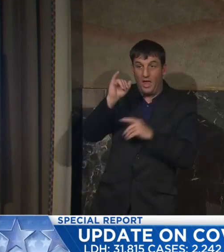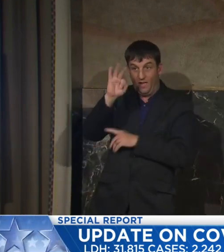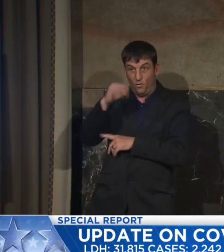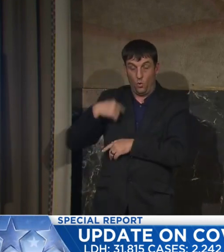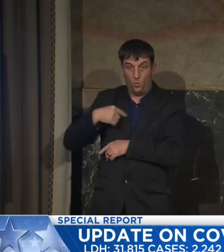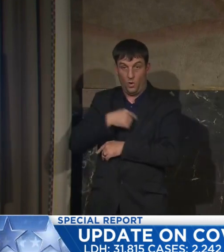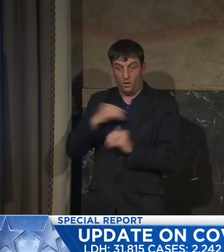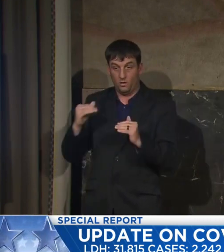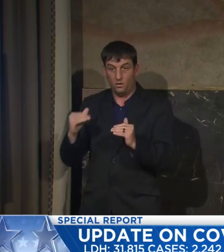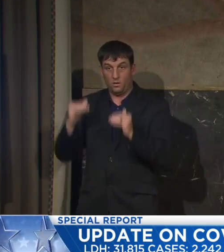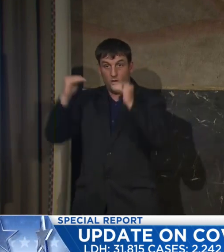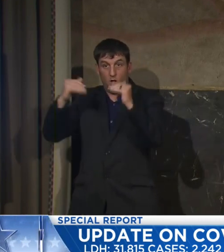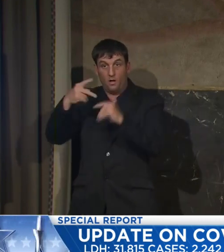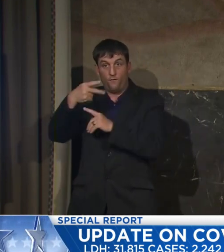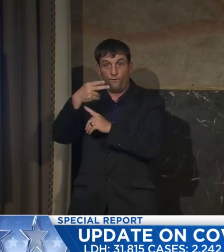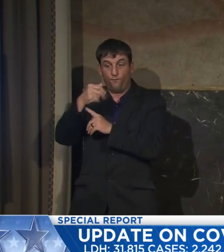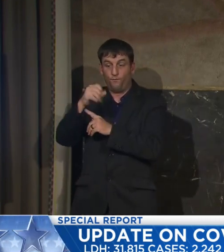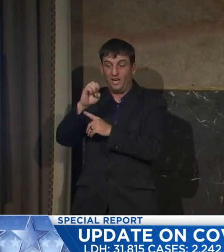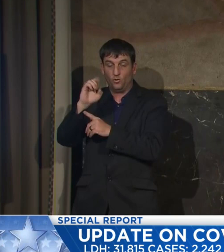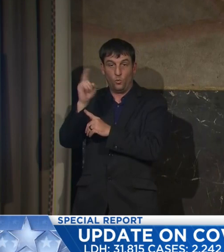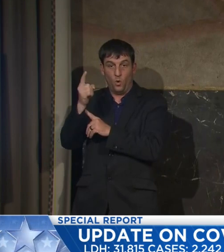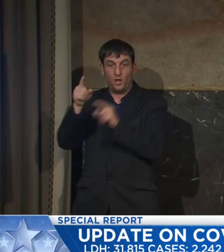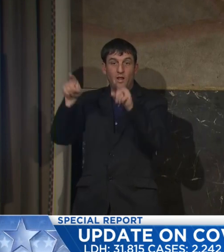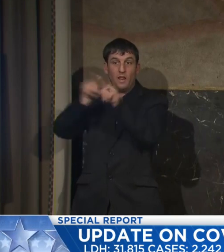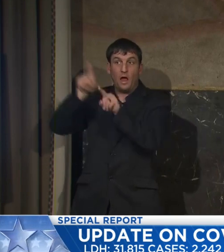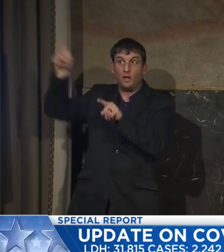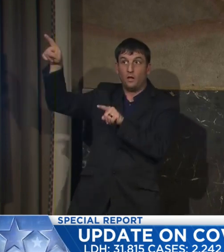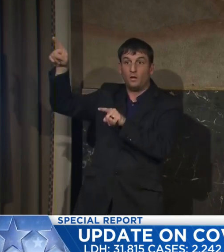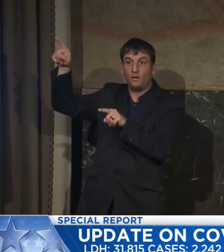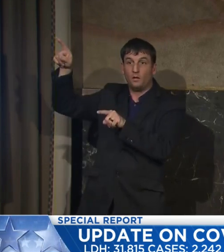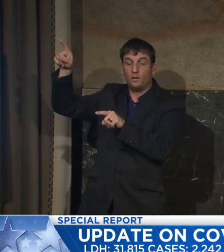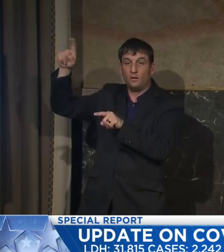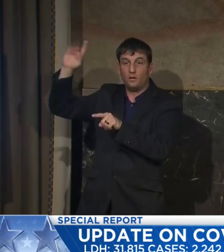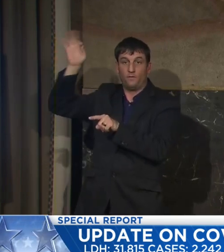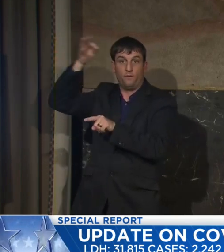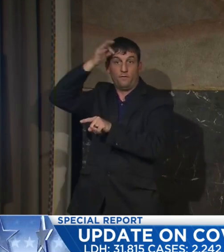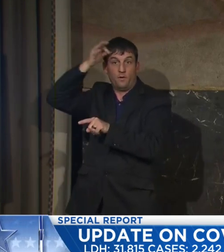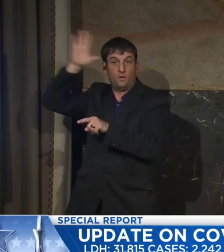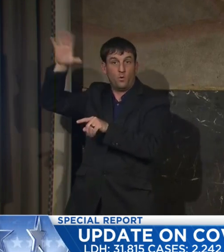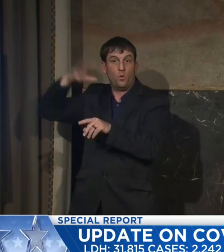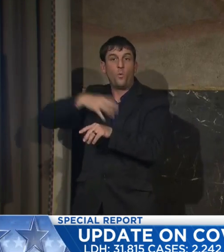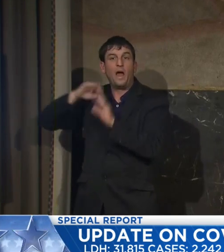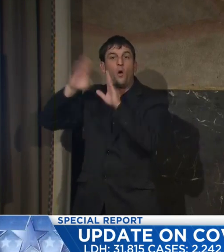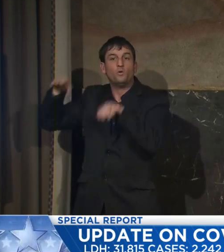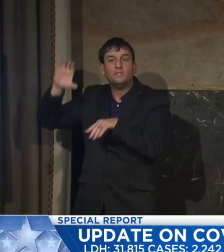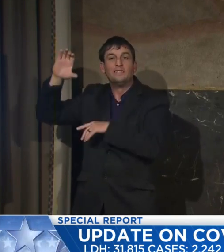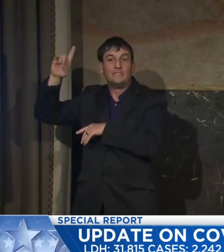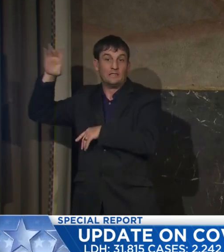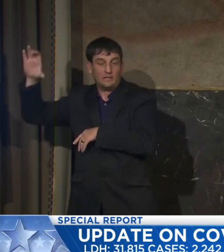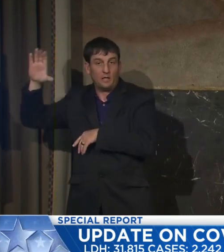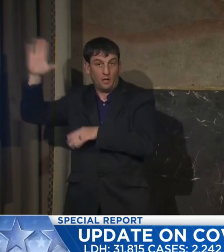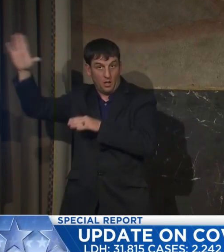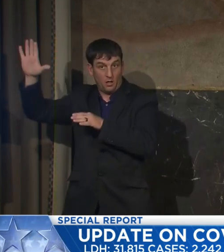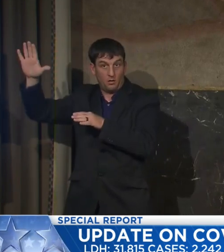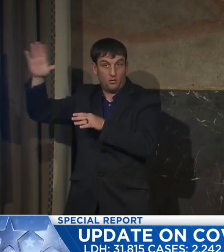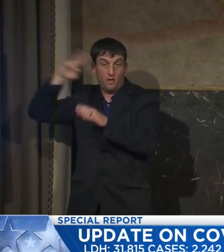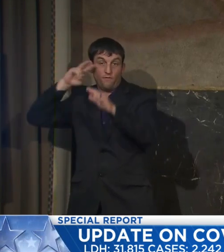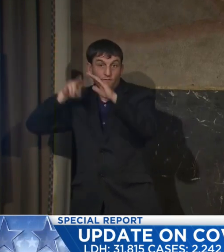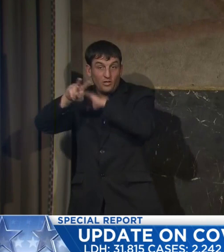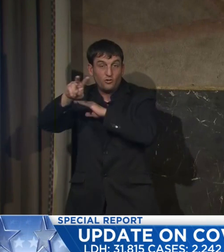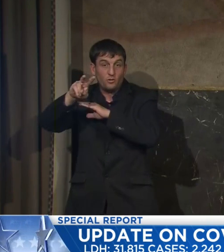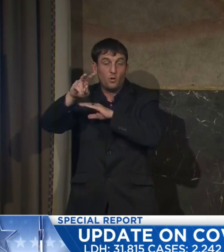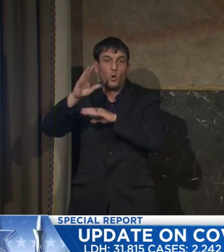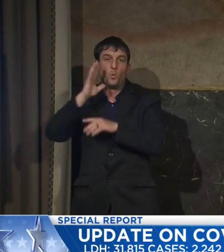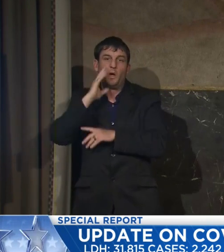1 as the White House plan envisions it, as per the CDC guidance, we're going to see a spike